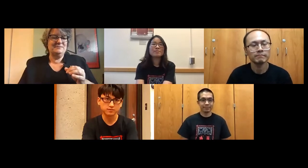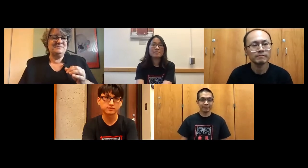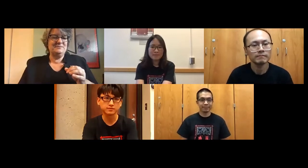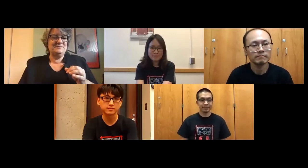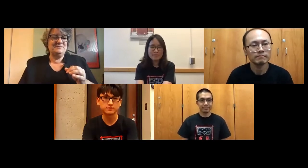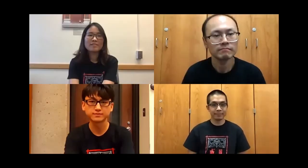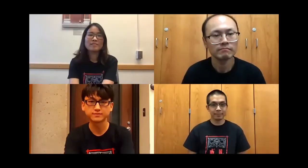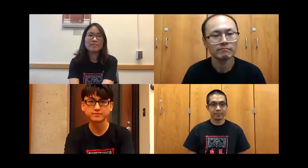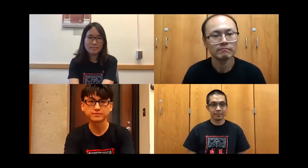Amy.